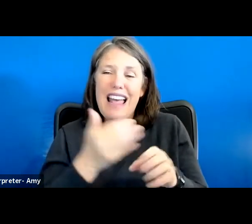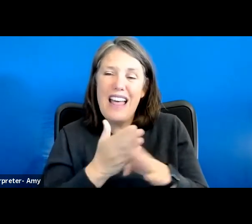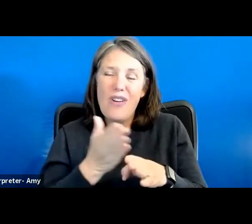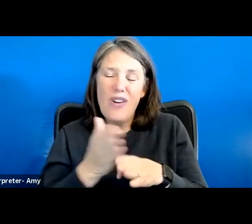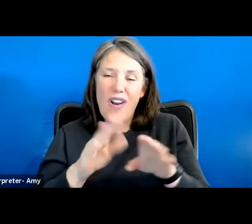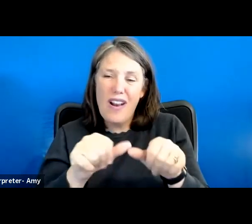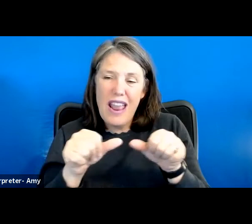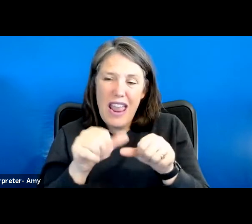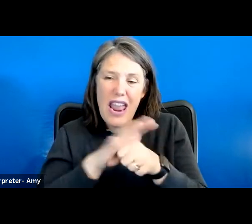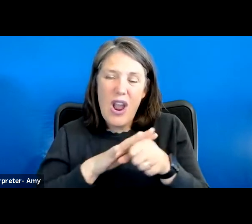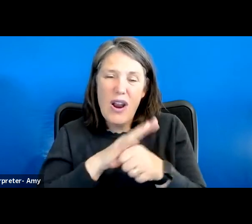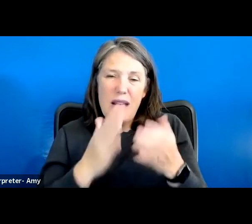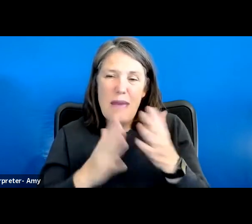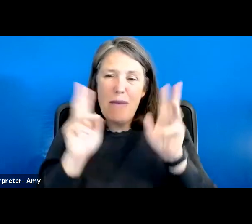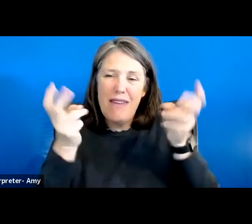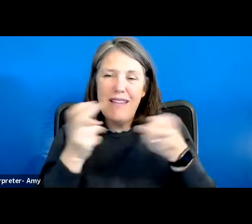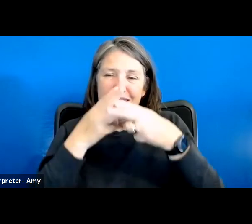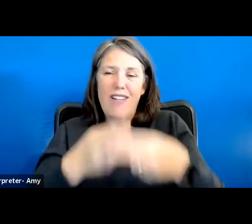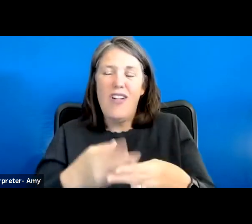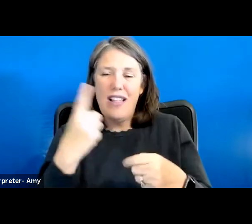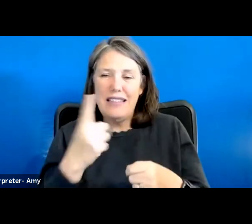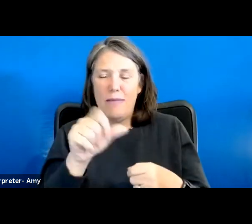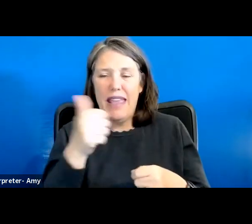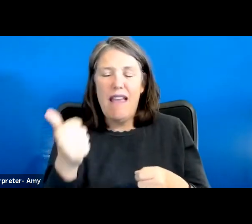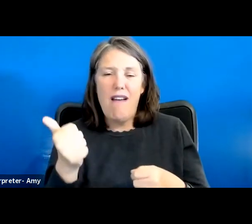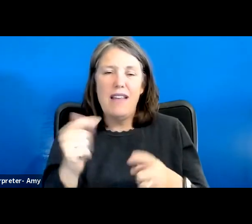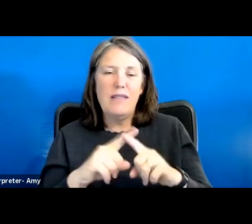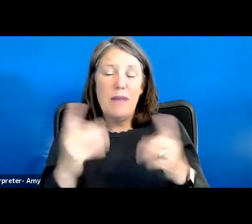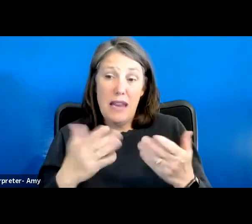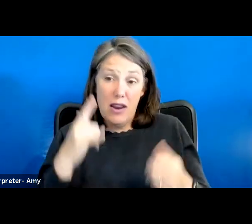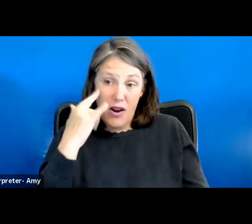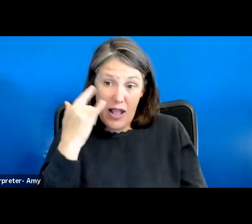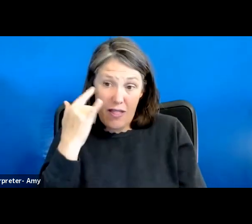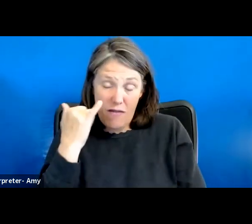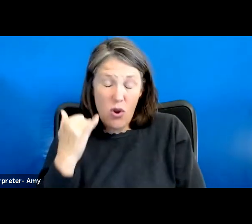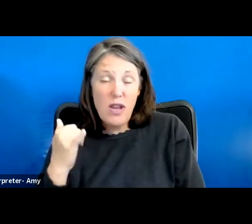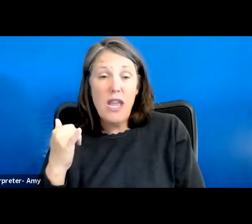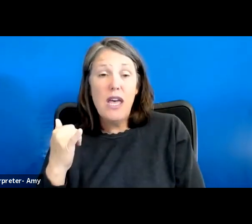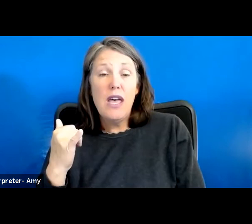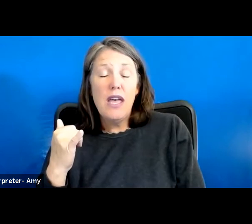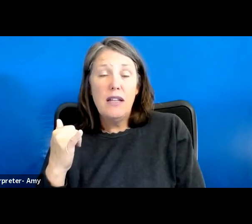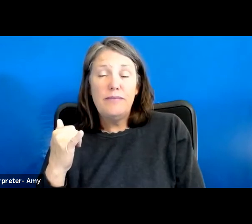be titled something else. But here in California,